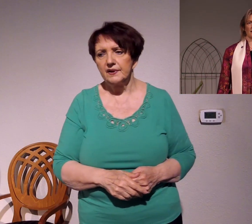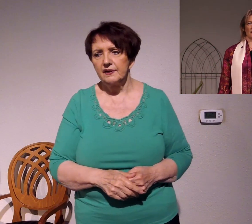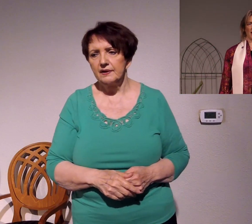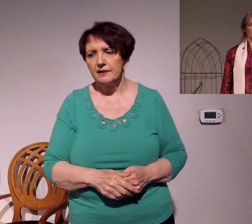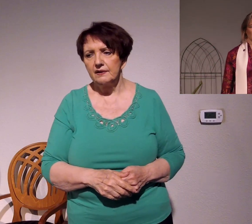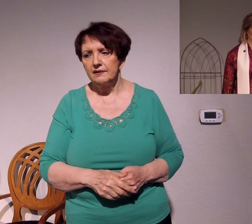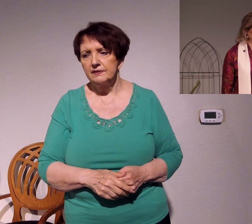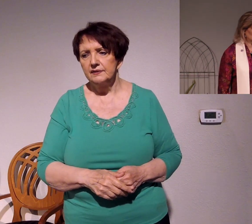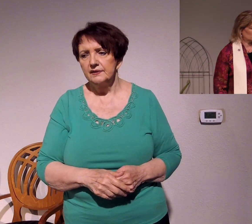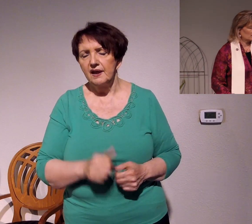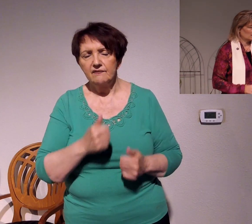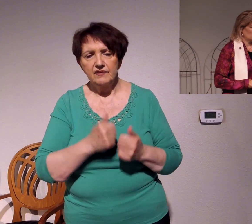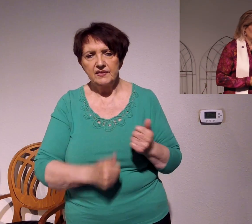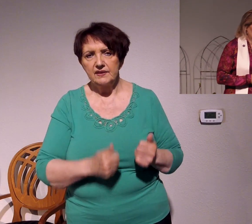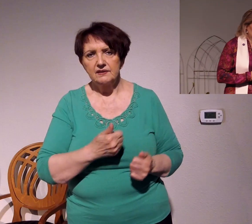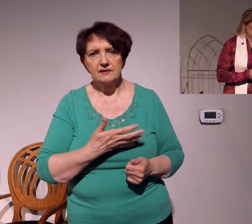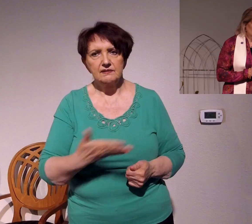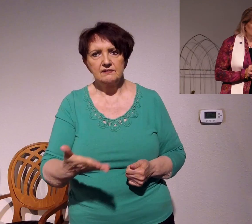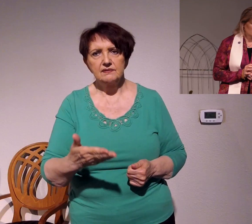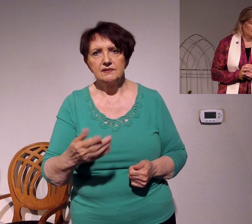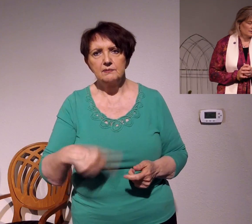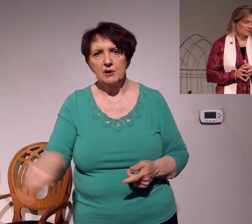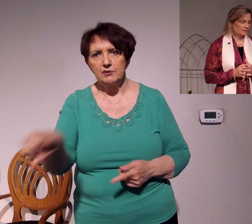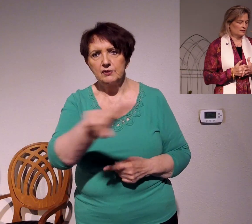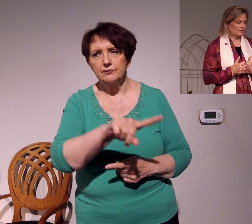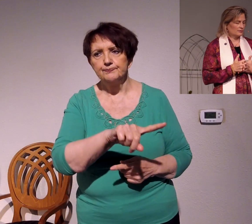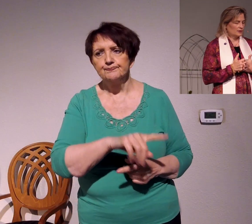Everything about you.